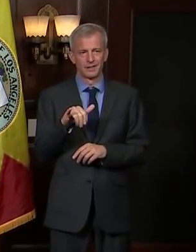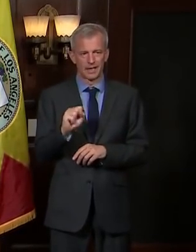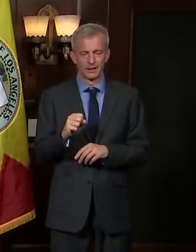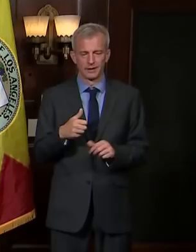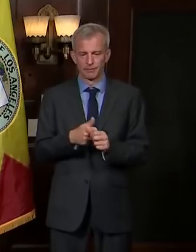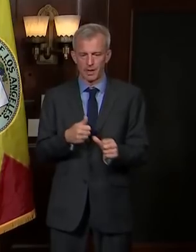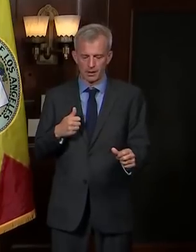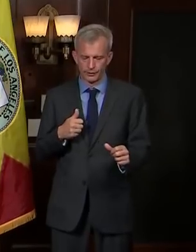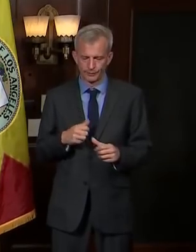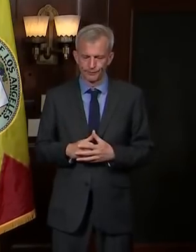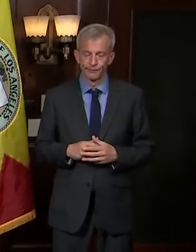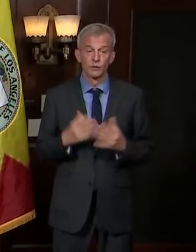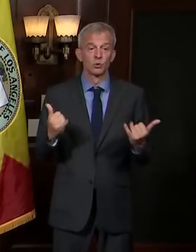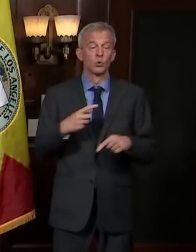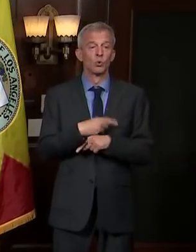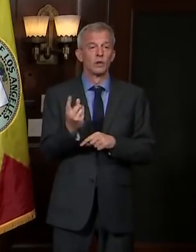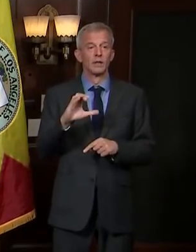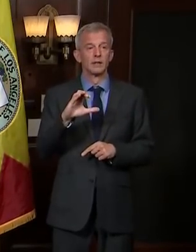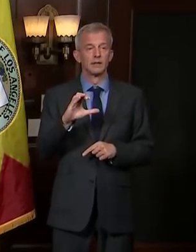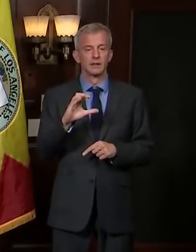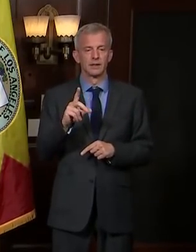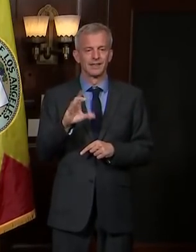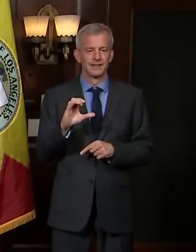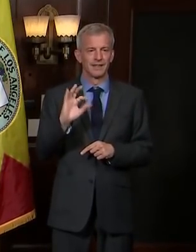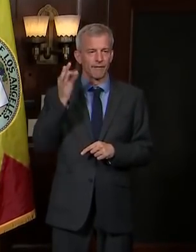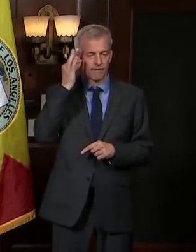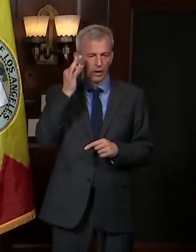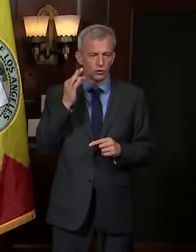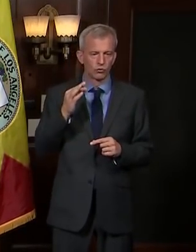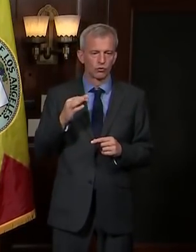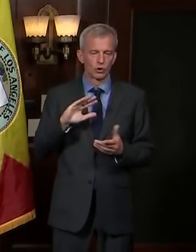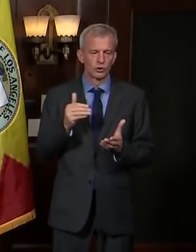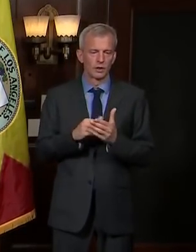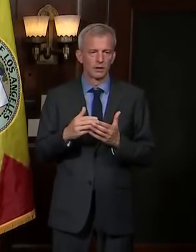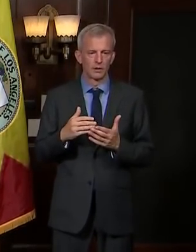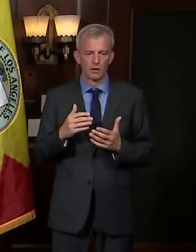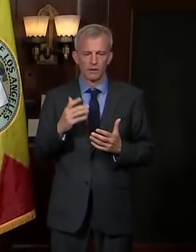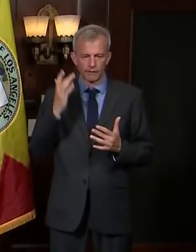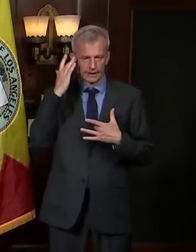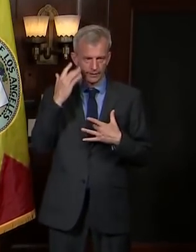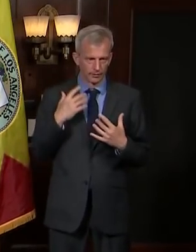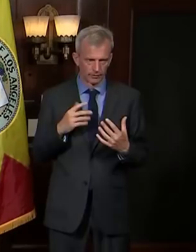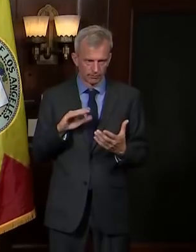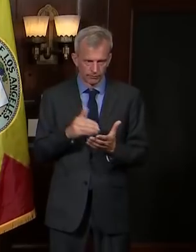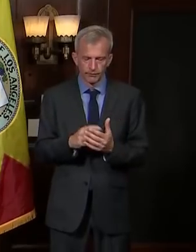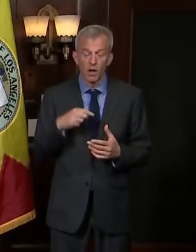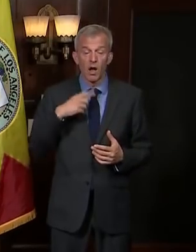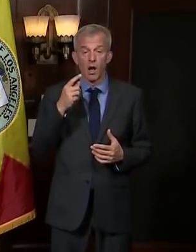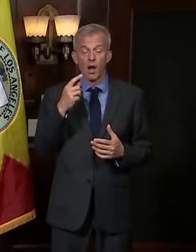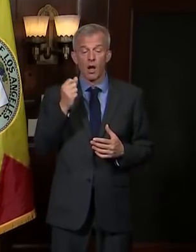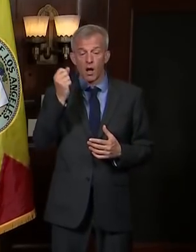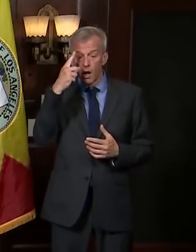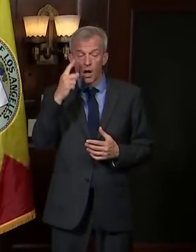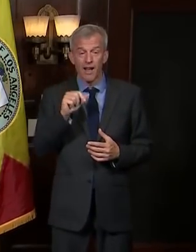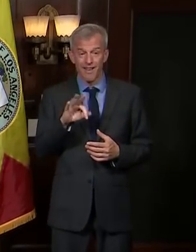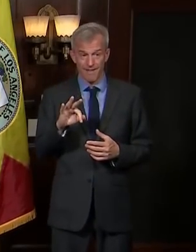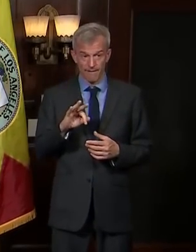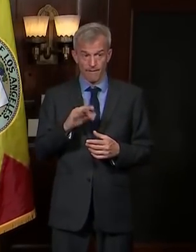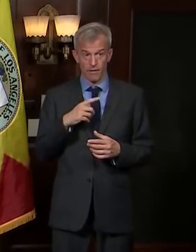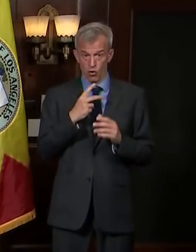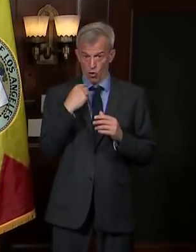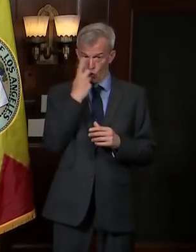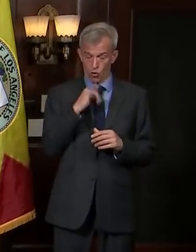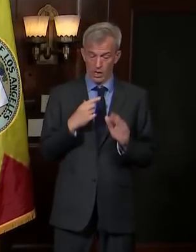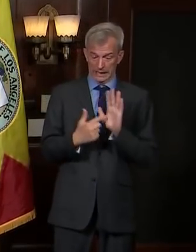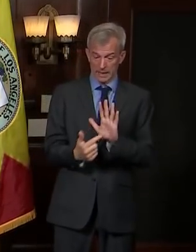of exposure risk for COVID-19. What this means is that if you are symptomatic, you must now notify anyone you